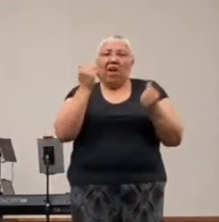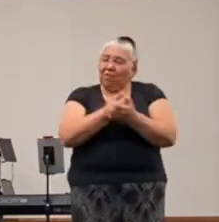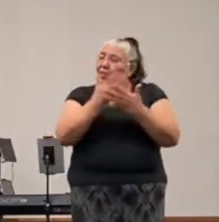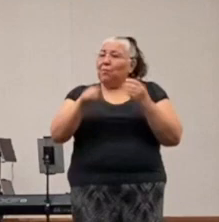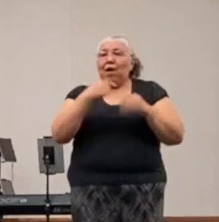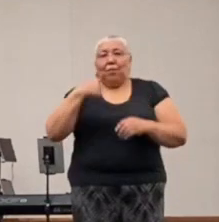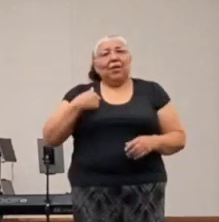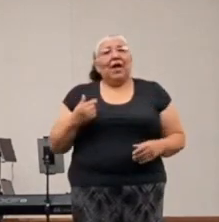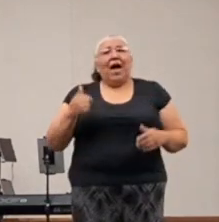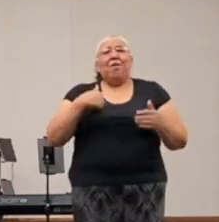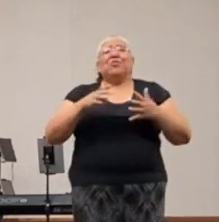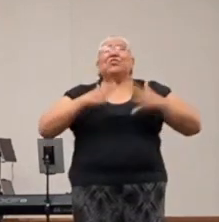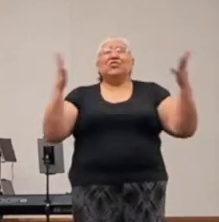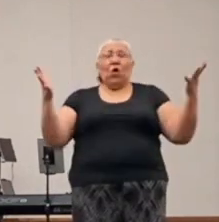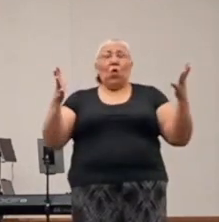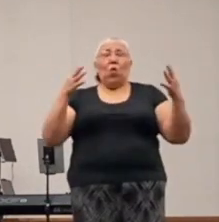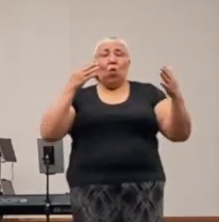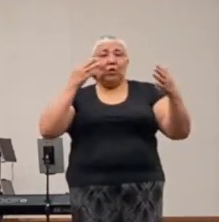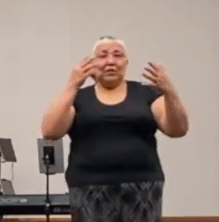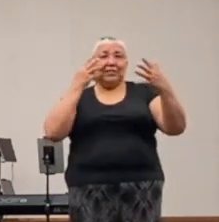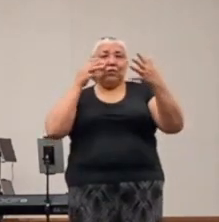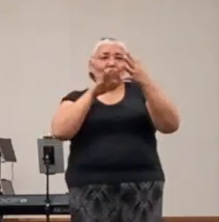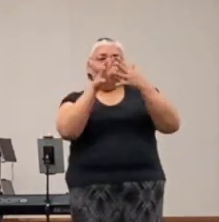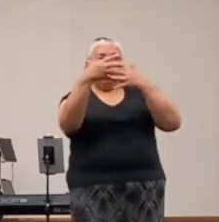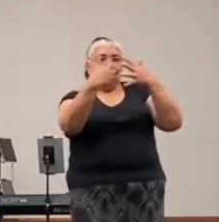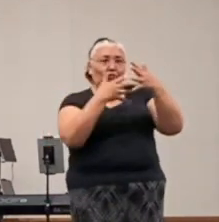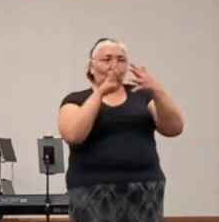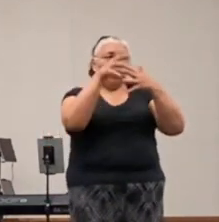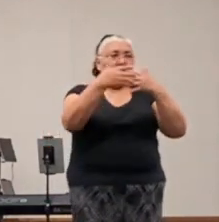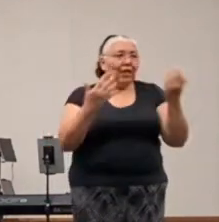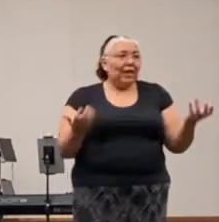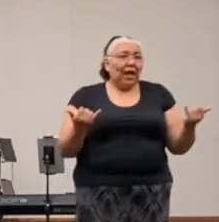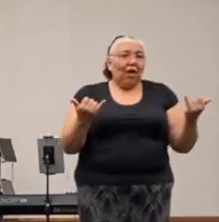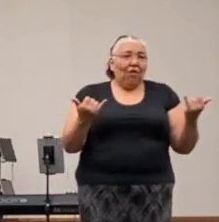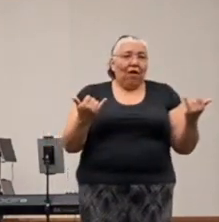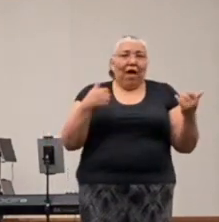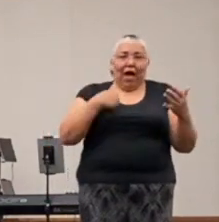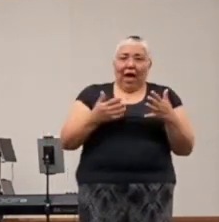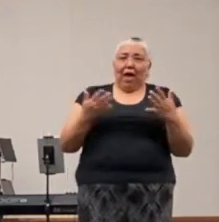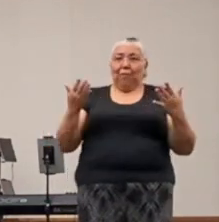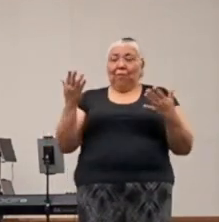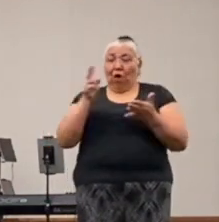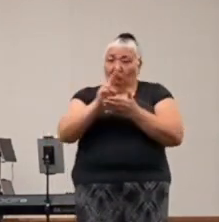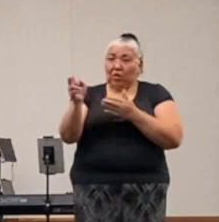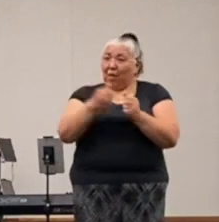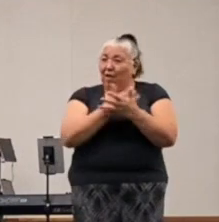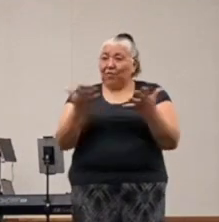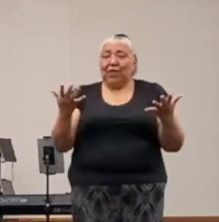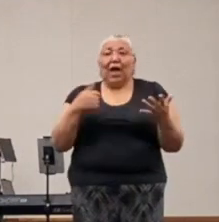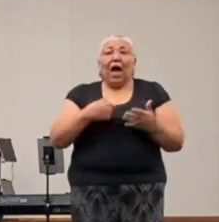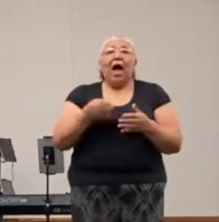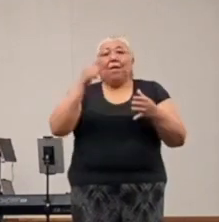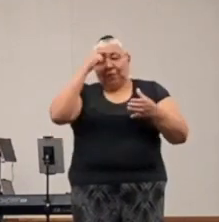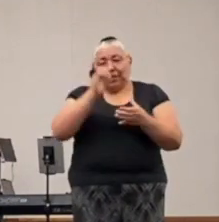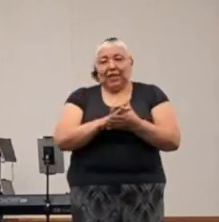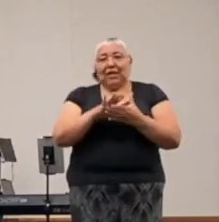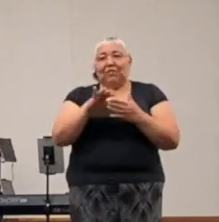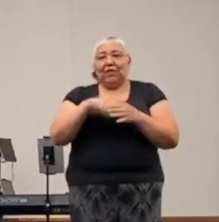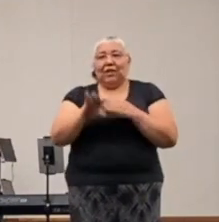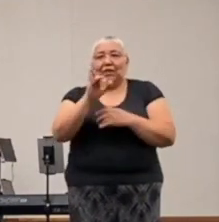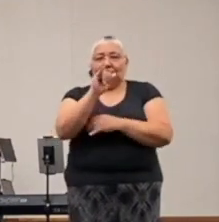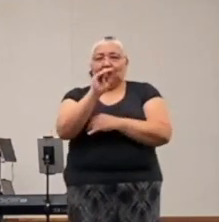me. I'm so transparent that you can see right through me. I'm just honest about everything, right? I believe in